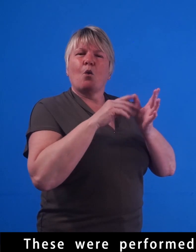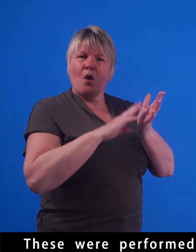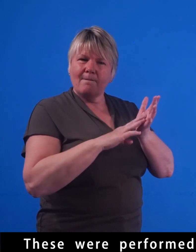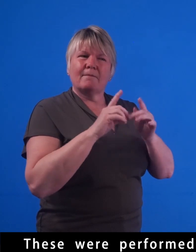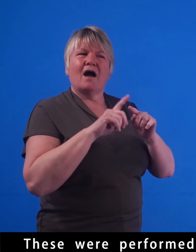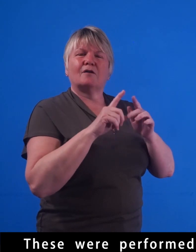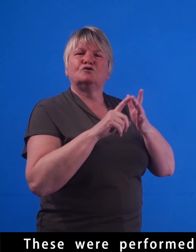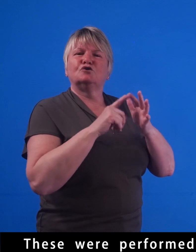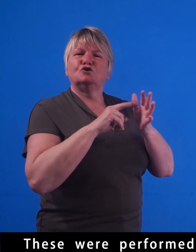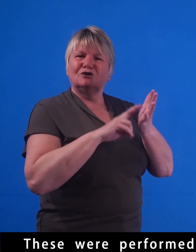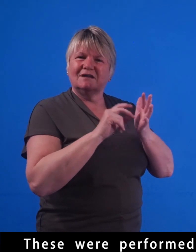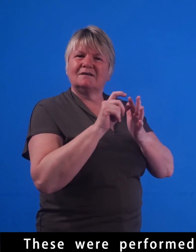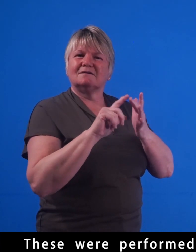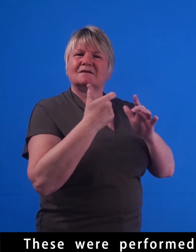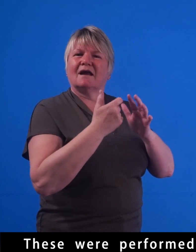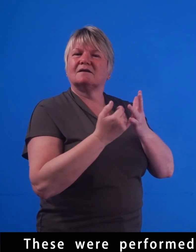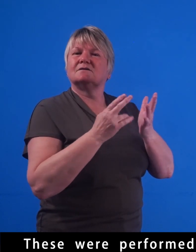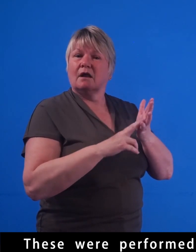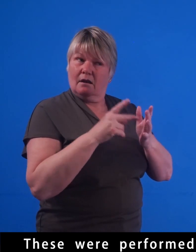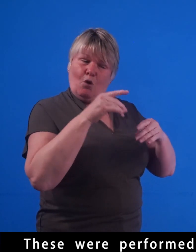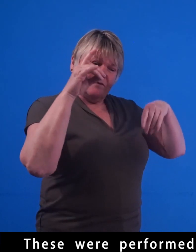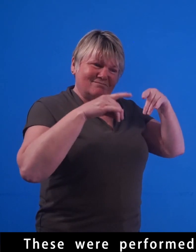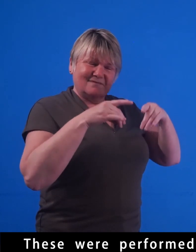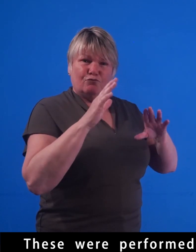from 1940 to 1953.